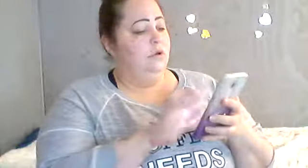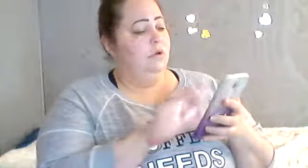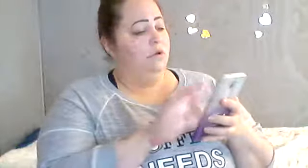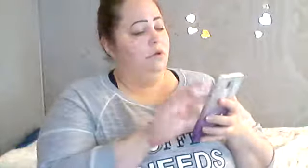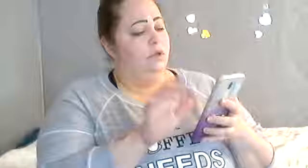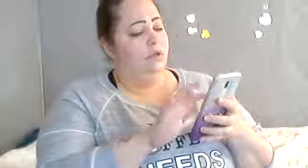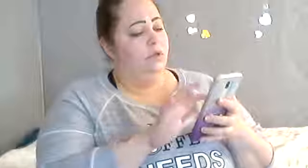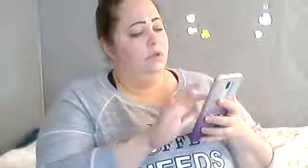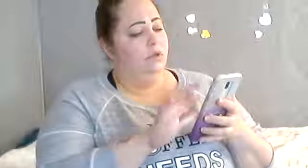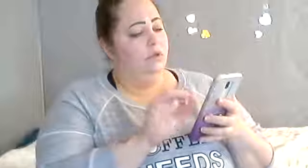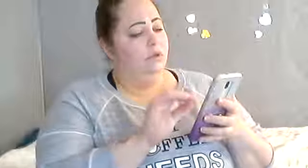Okay.